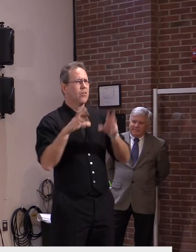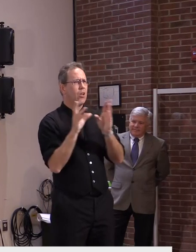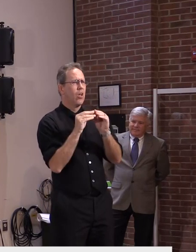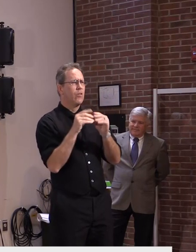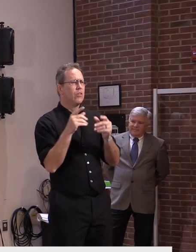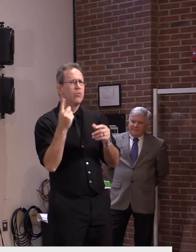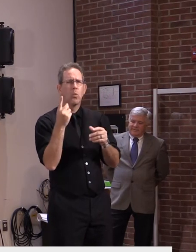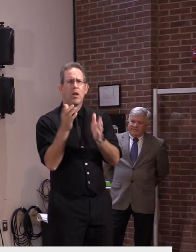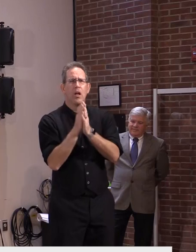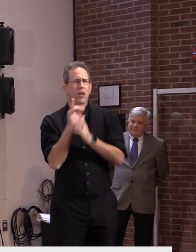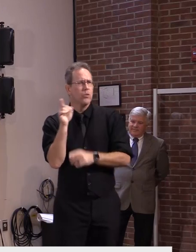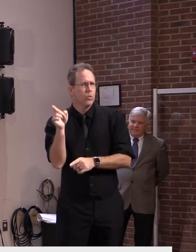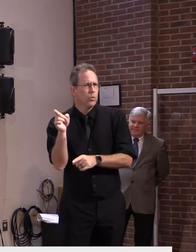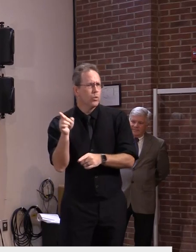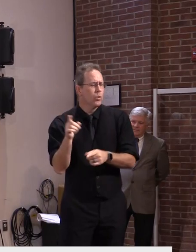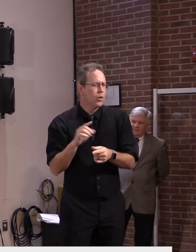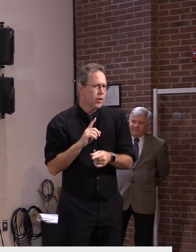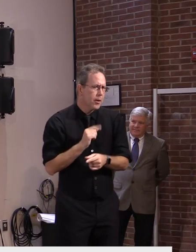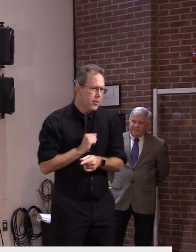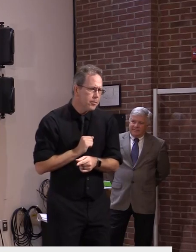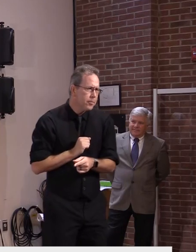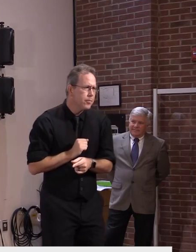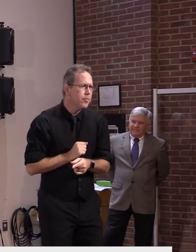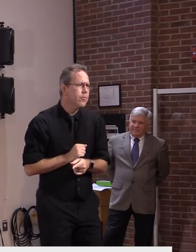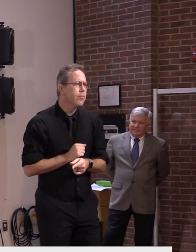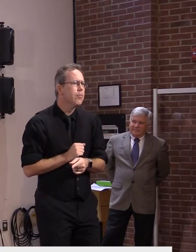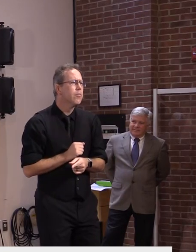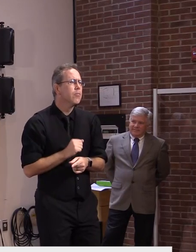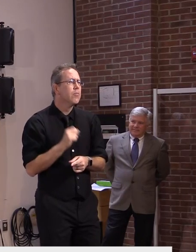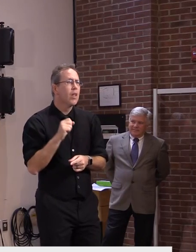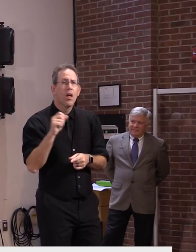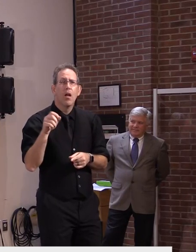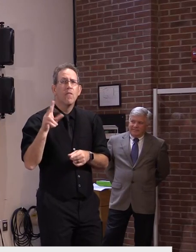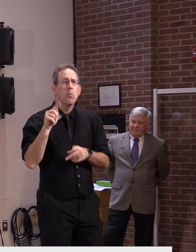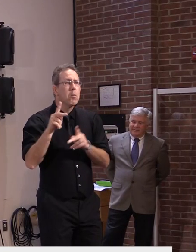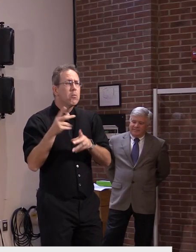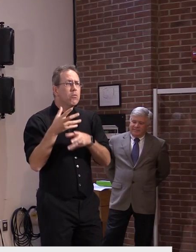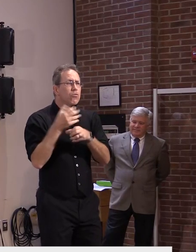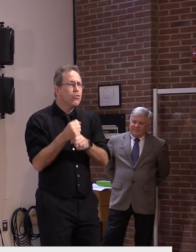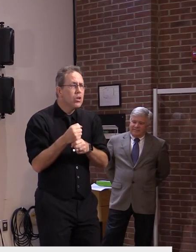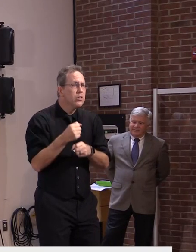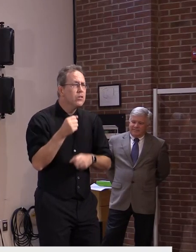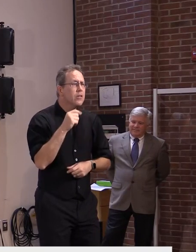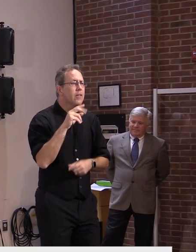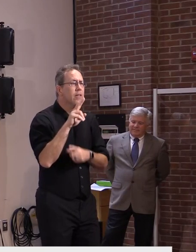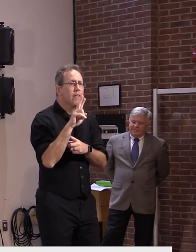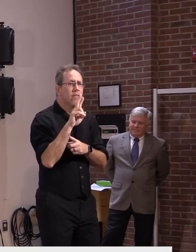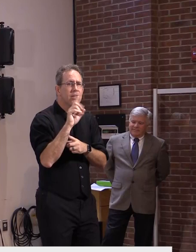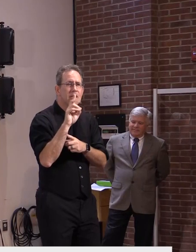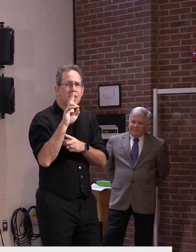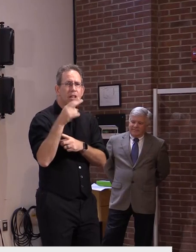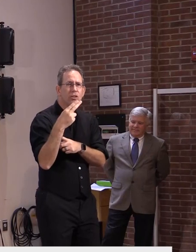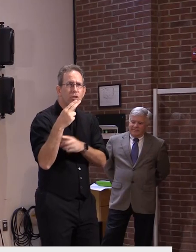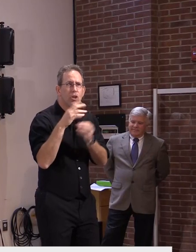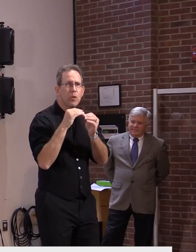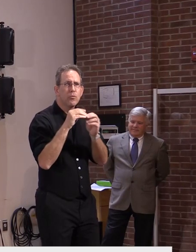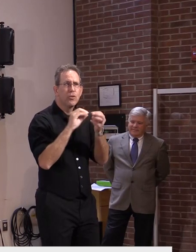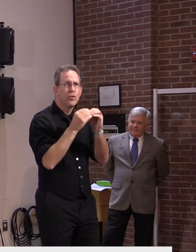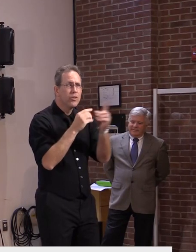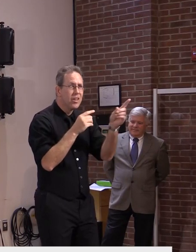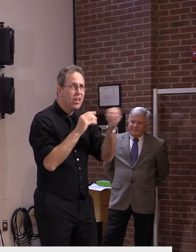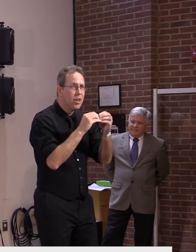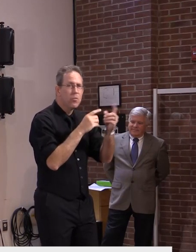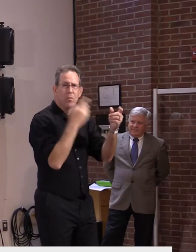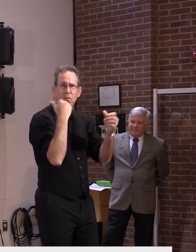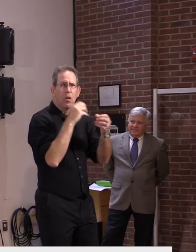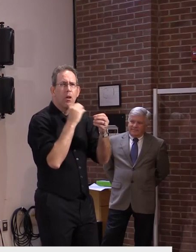truly can tell if the numbers provided by the health department are in fact accurate, and it came after the disclosure in New York with